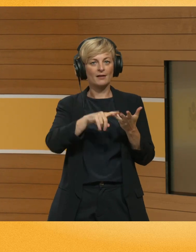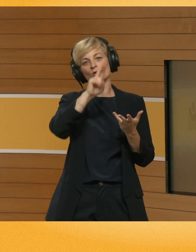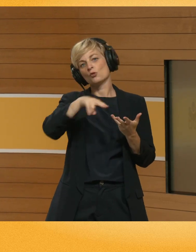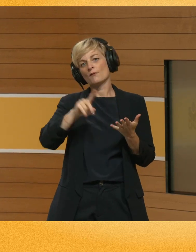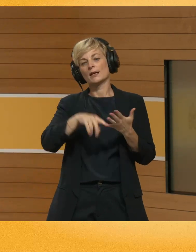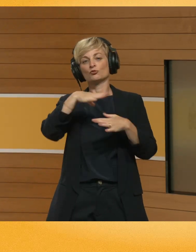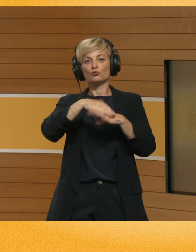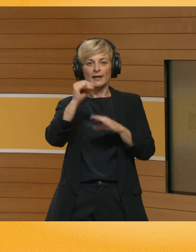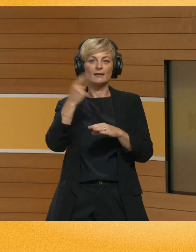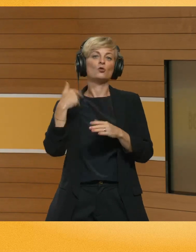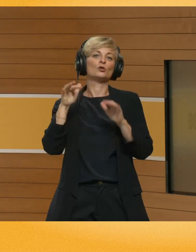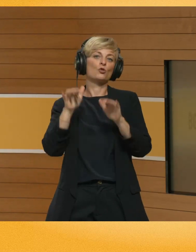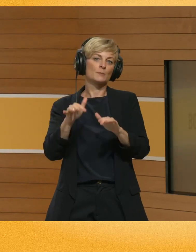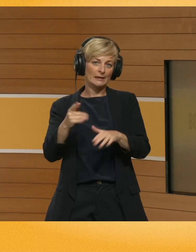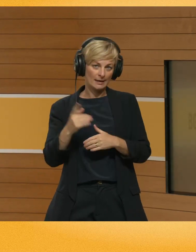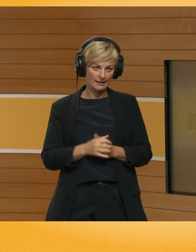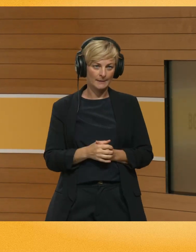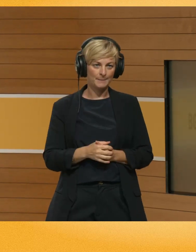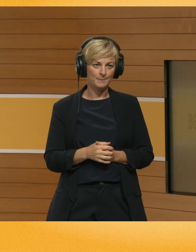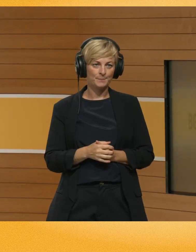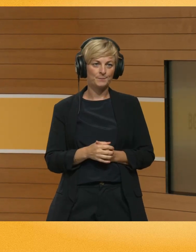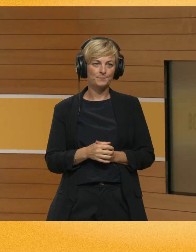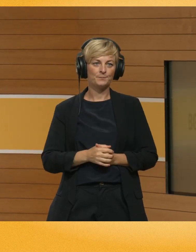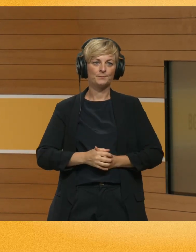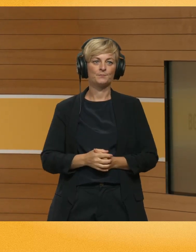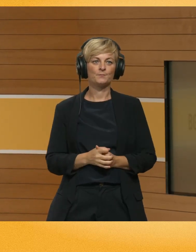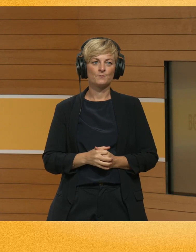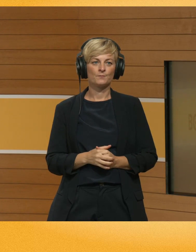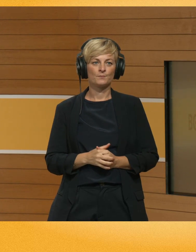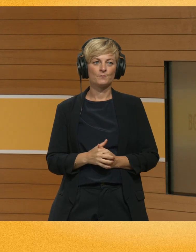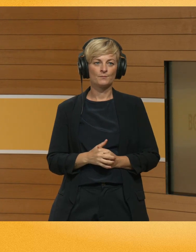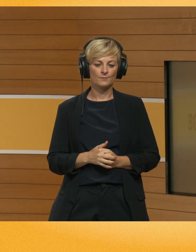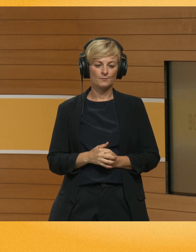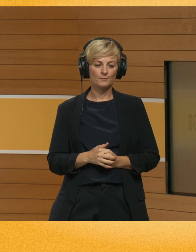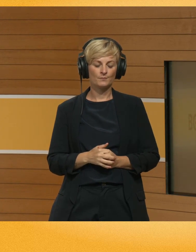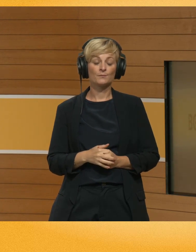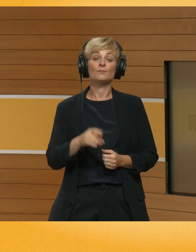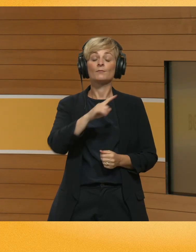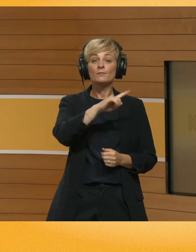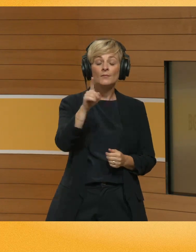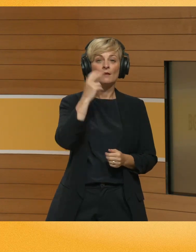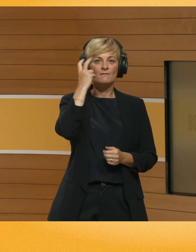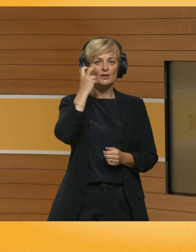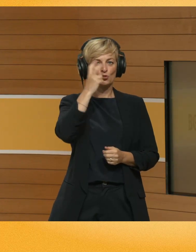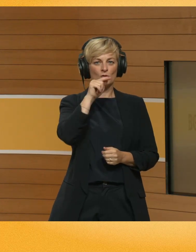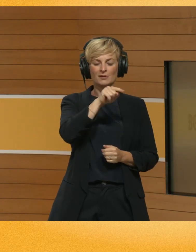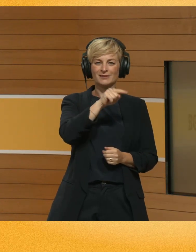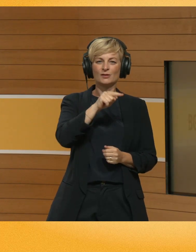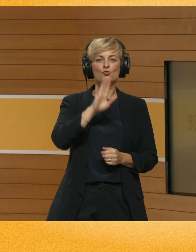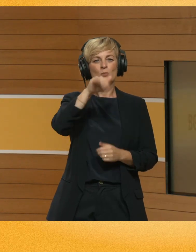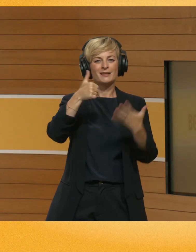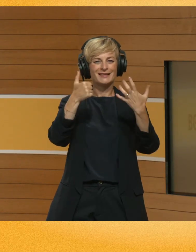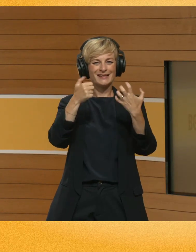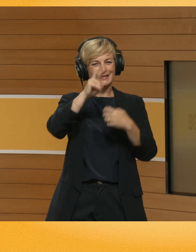to implement the so-called magnet model in more than 60 hospitals in order to improve the working conditions